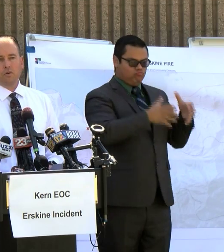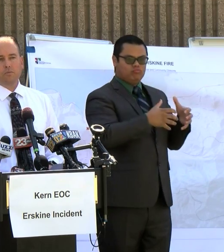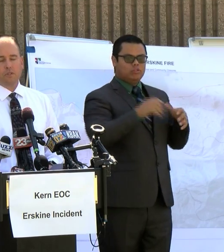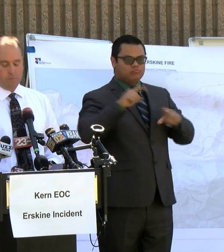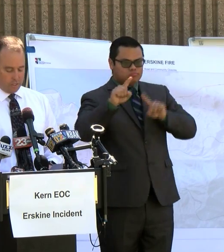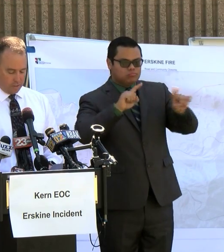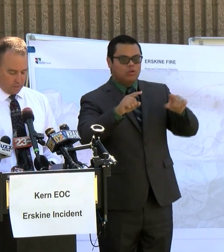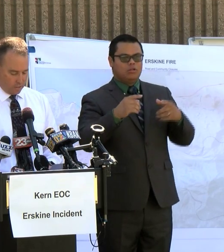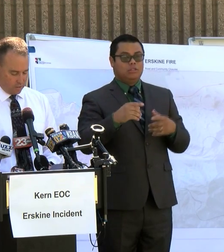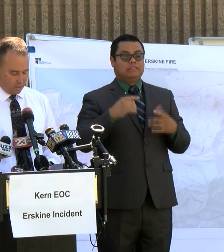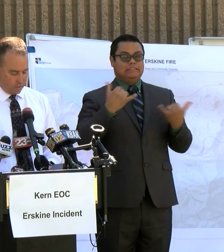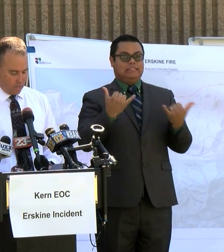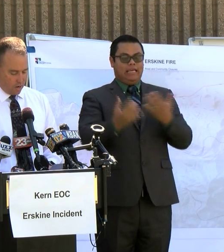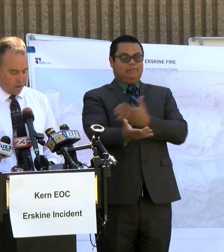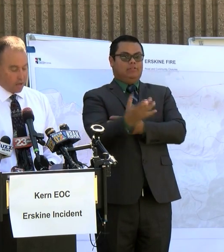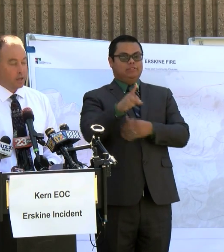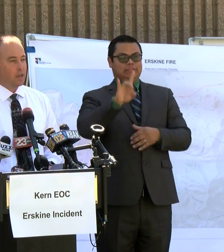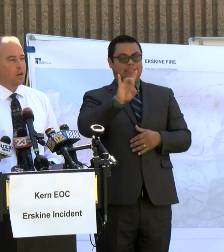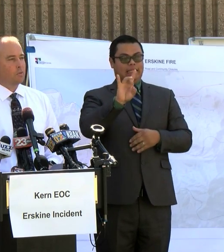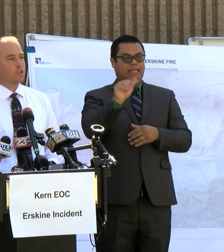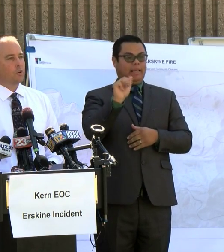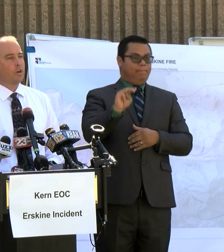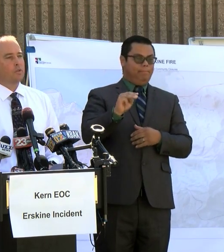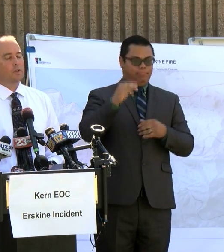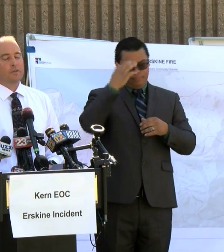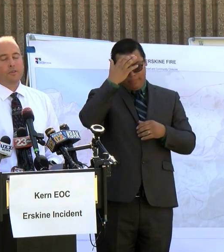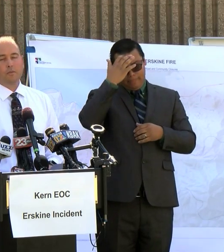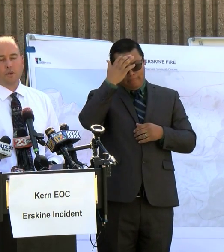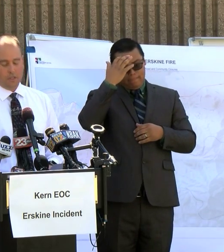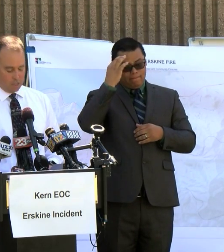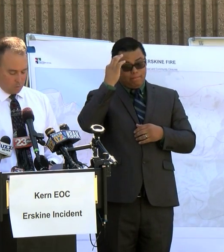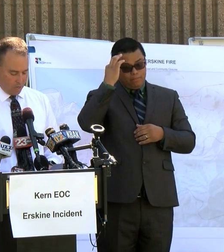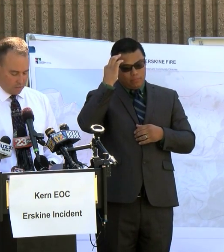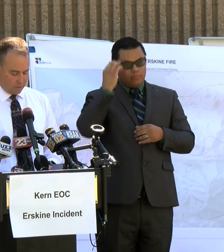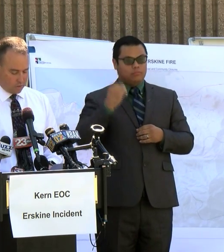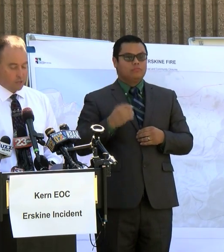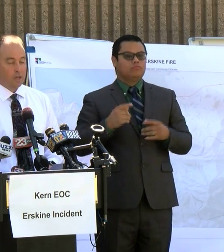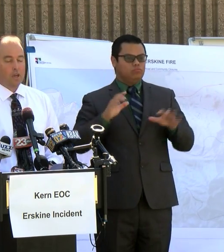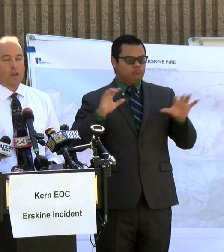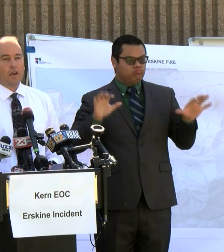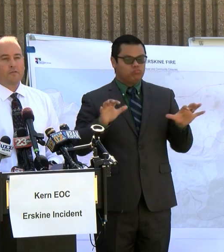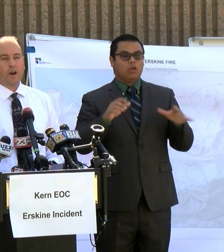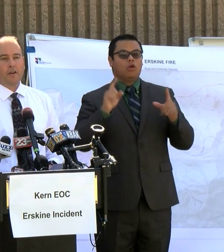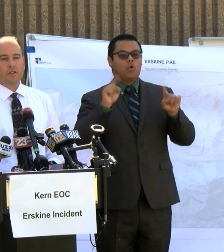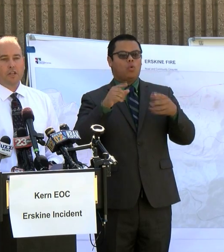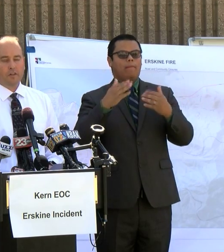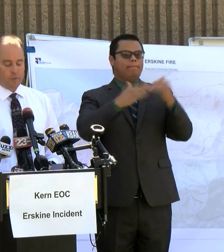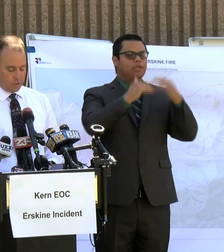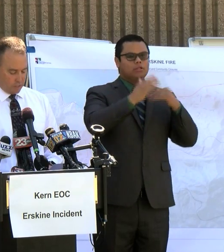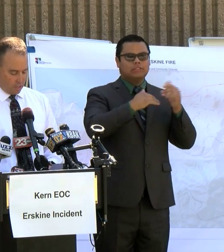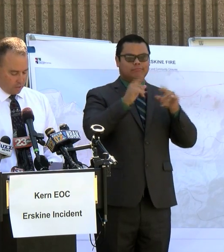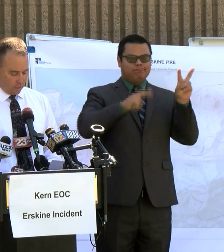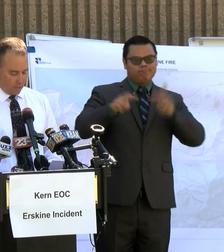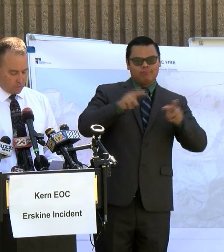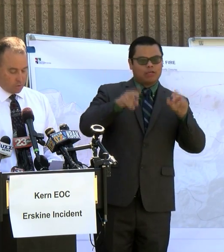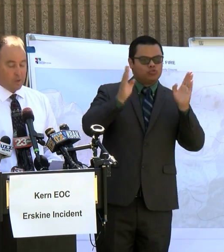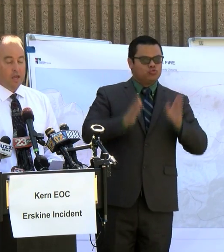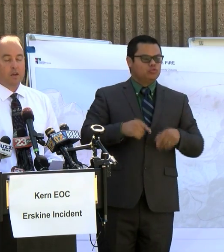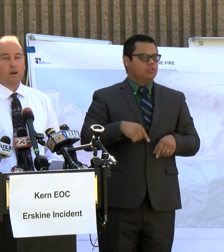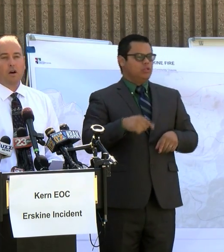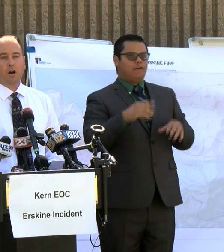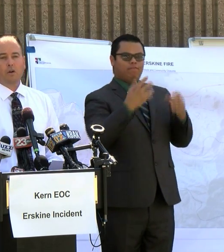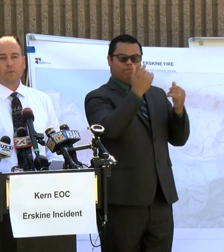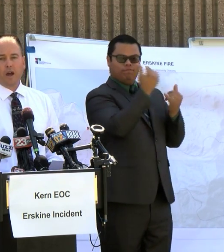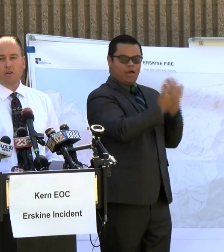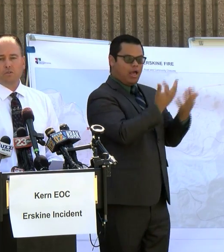to homes and businesses in the area. We're joined with building inspectors and fire and sheriff personnel as we